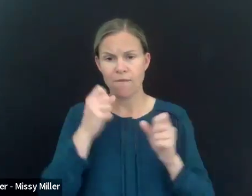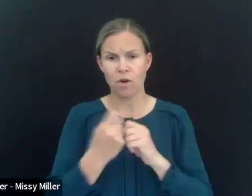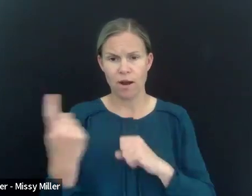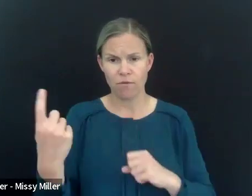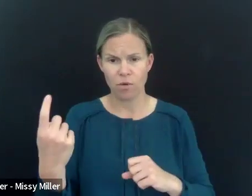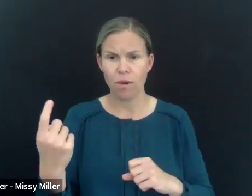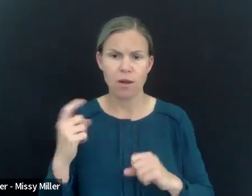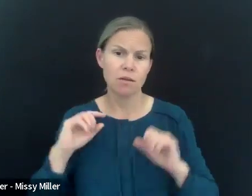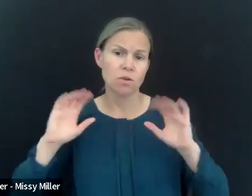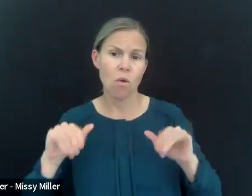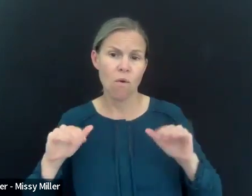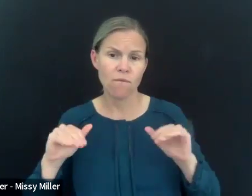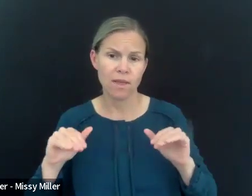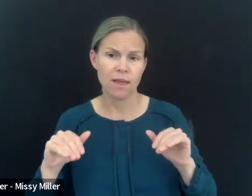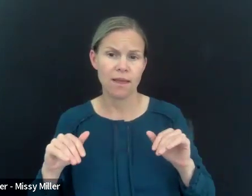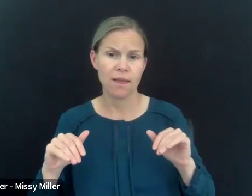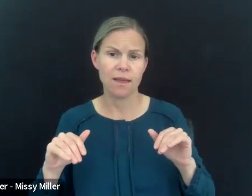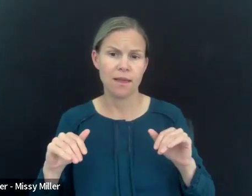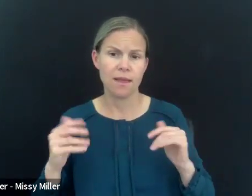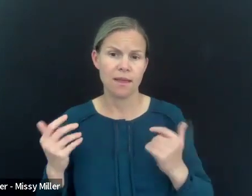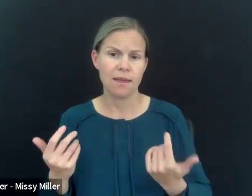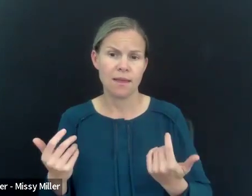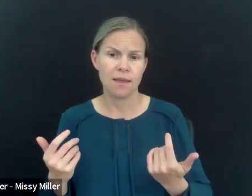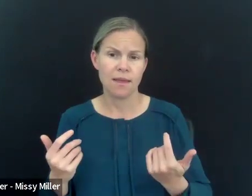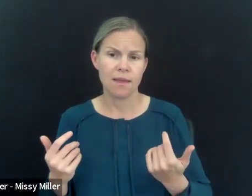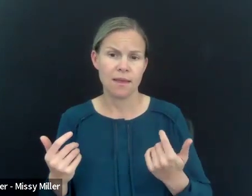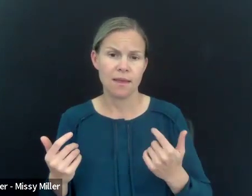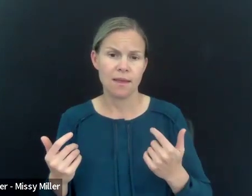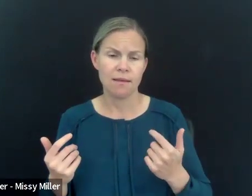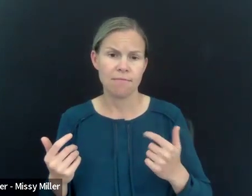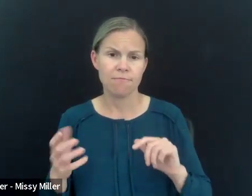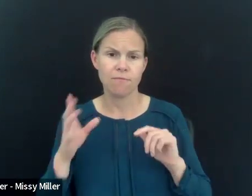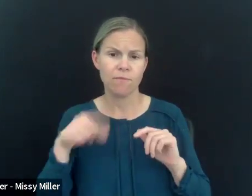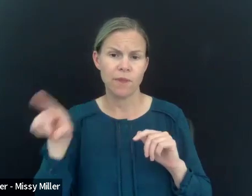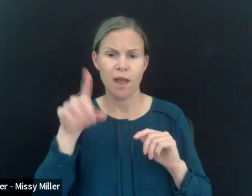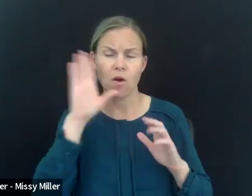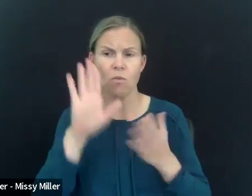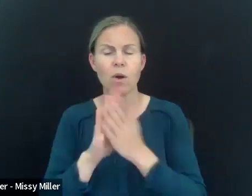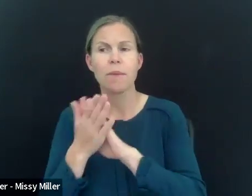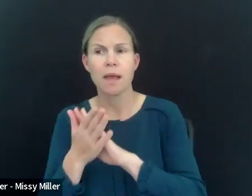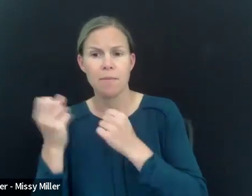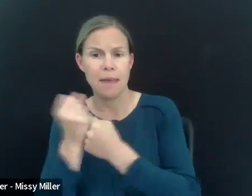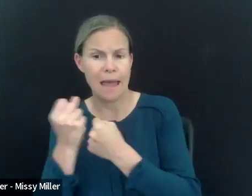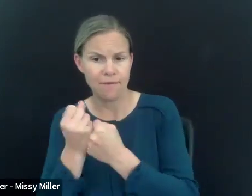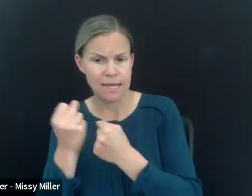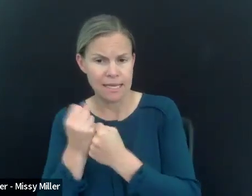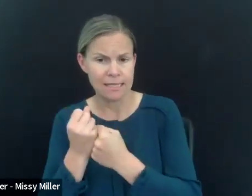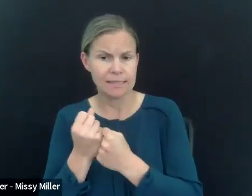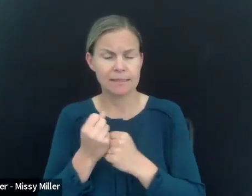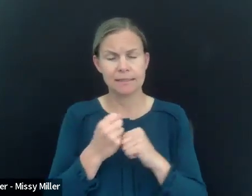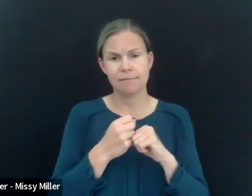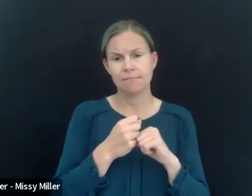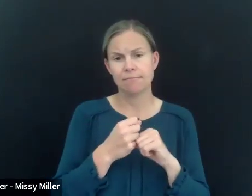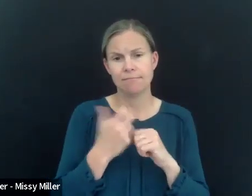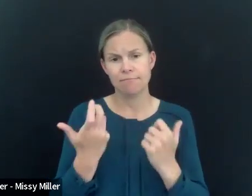that also might have invigorated people to become advocates, right, in their own arena and